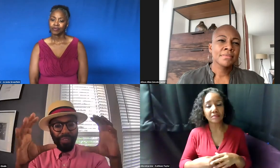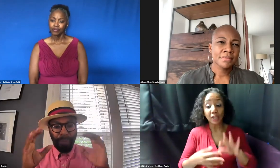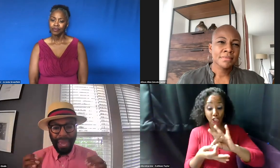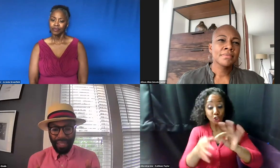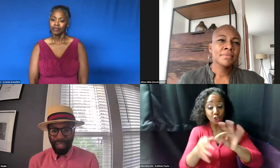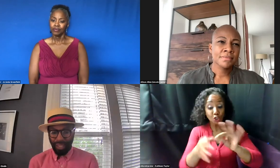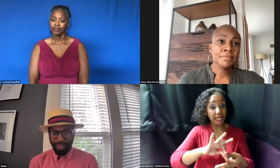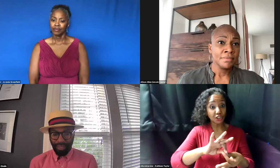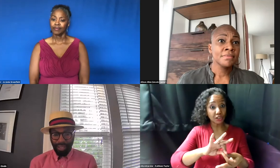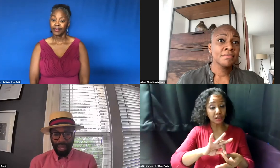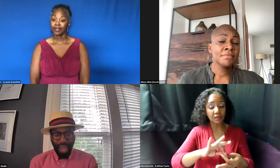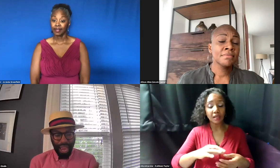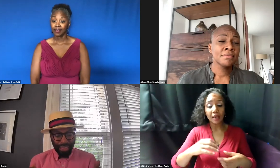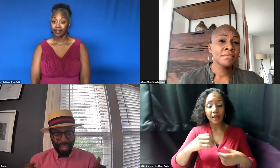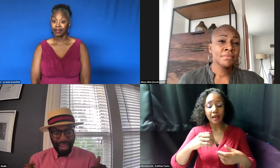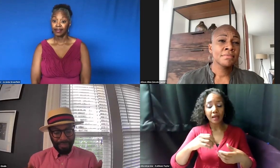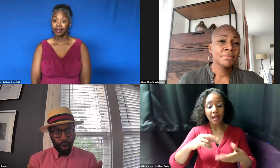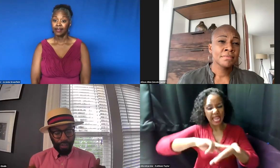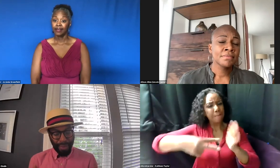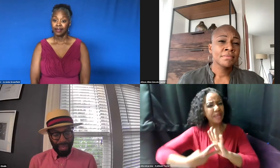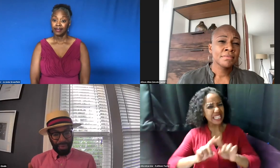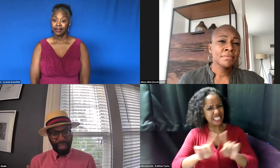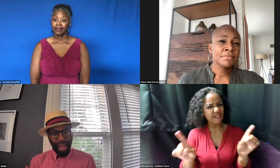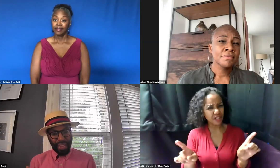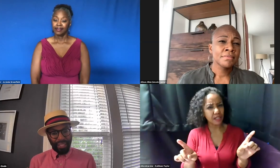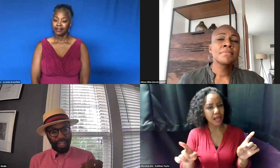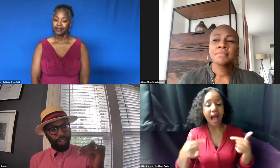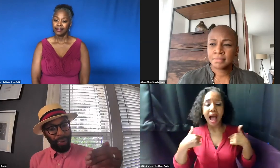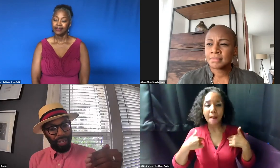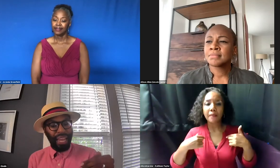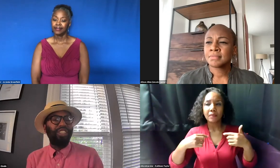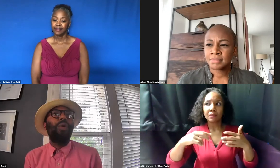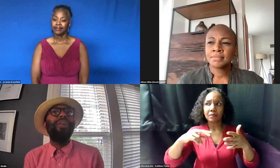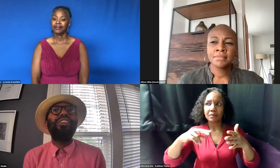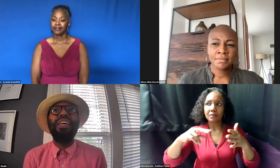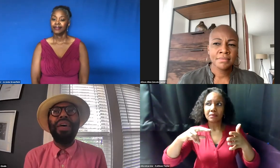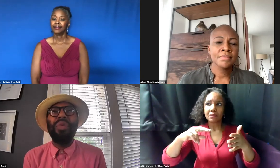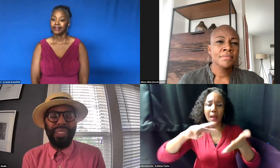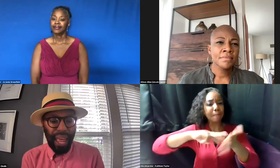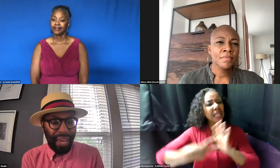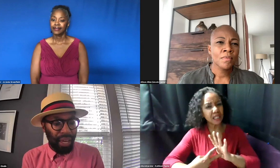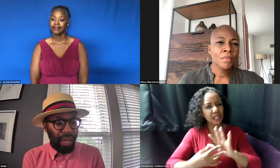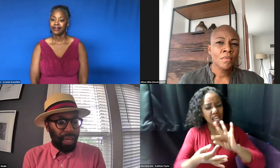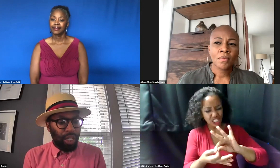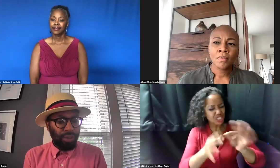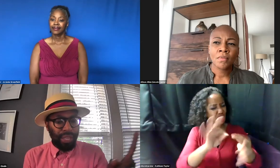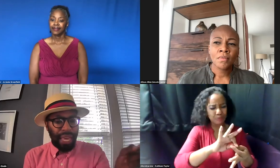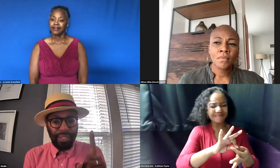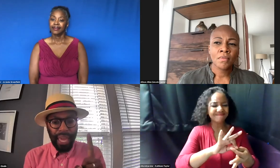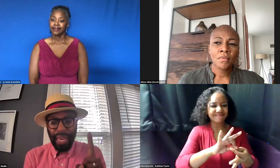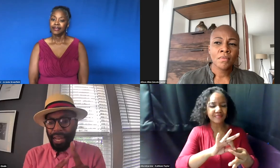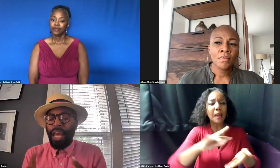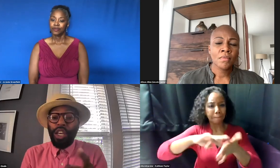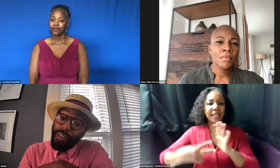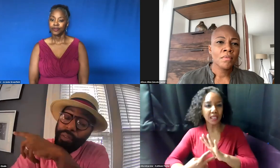it's very different from making meaning. Mm-hmm. And I'm more of a making meaning guy than an interpret, because like interpret in many ways is like, you know, take